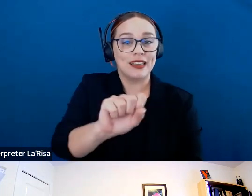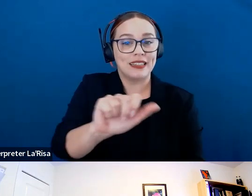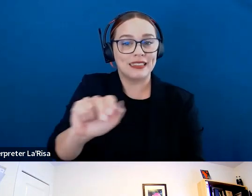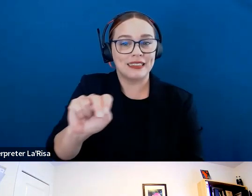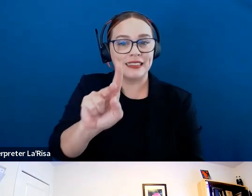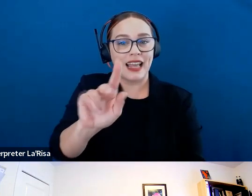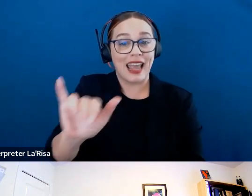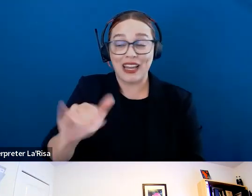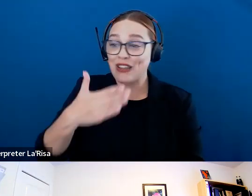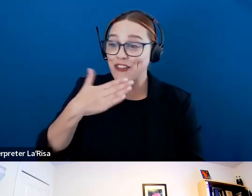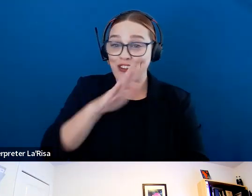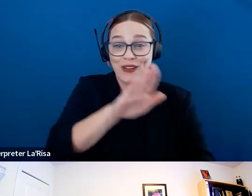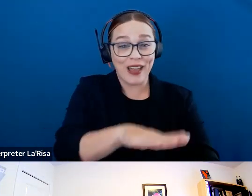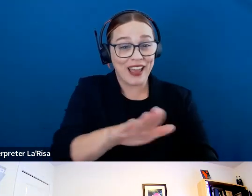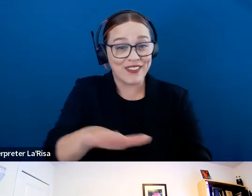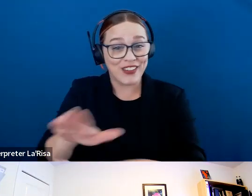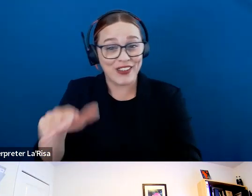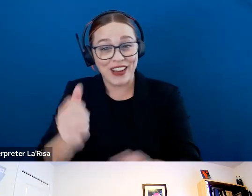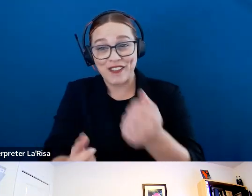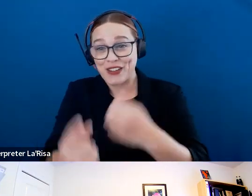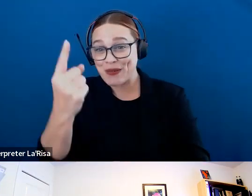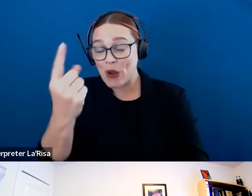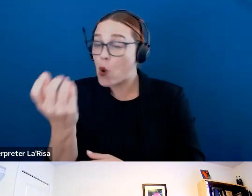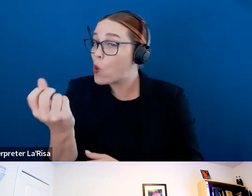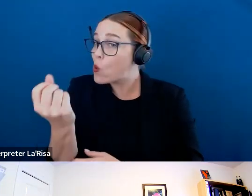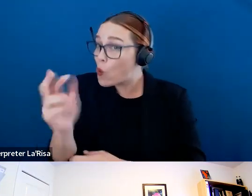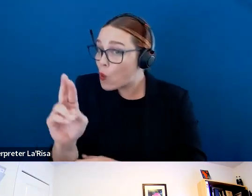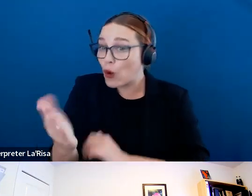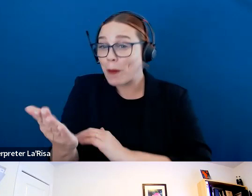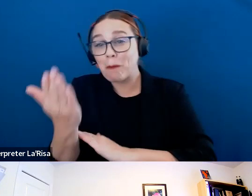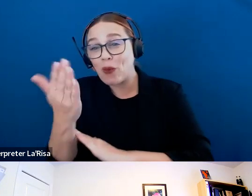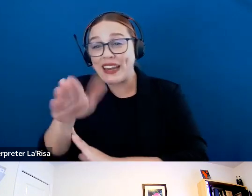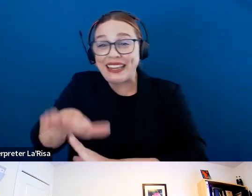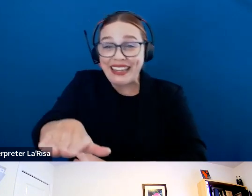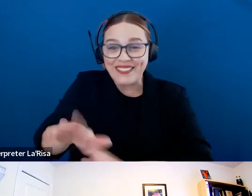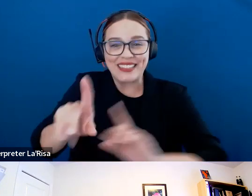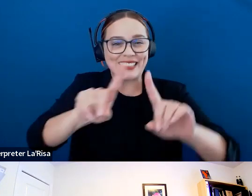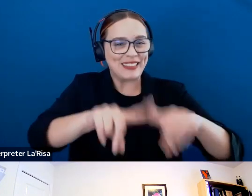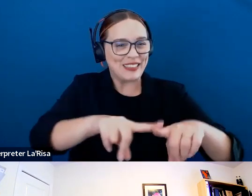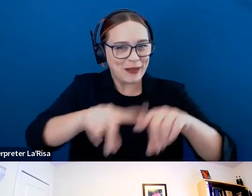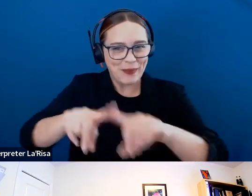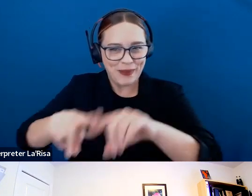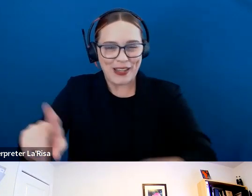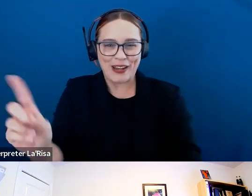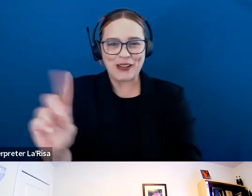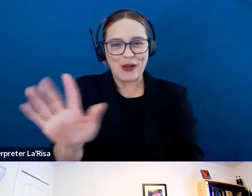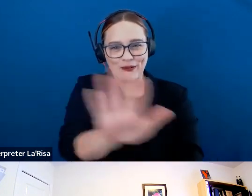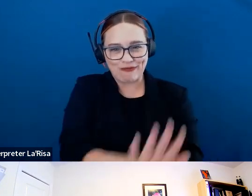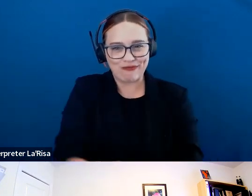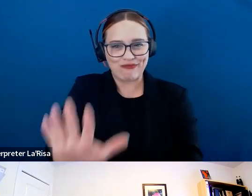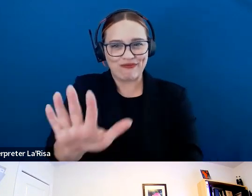Good afternoon, everyone, or morning or evening, depending on where you're at